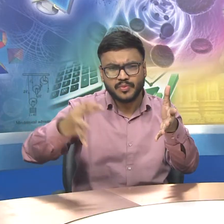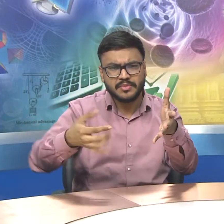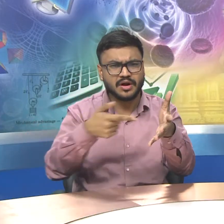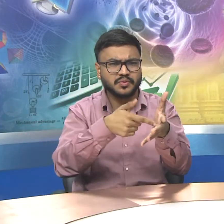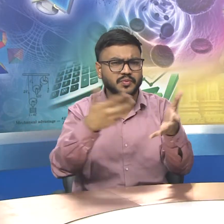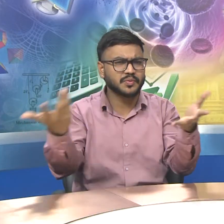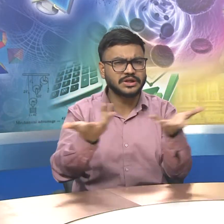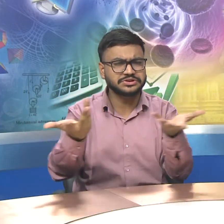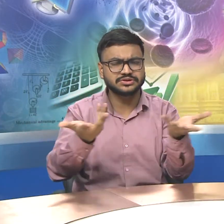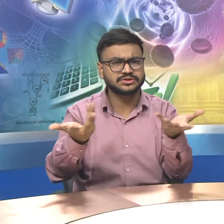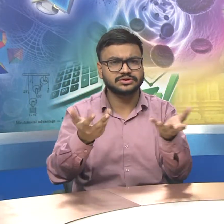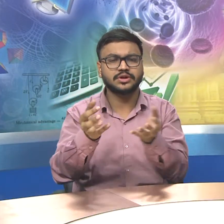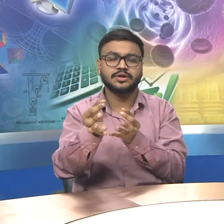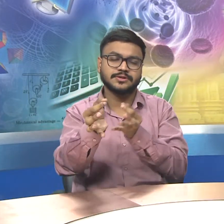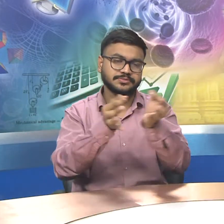community.